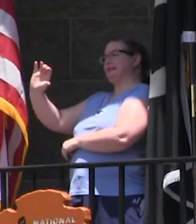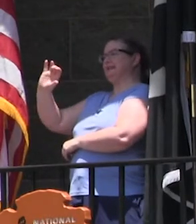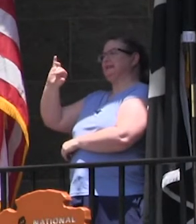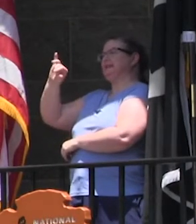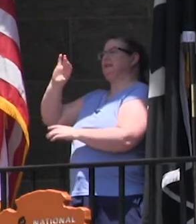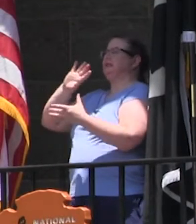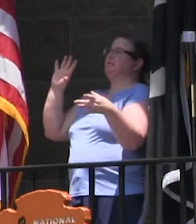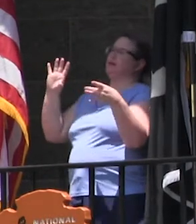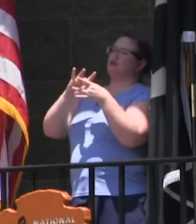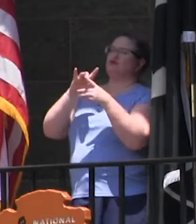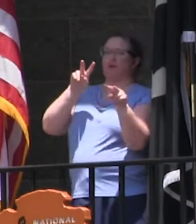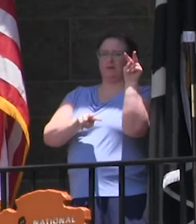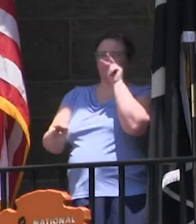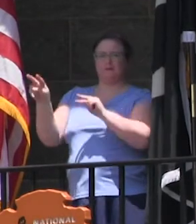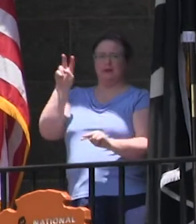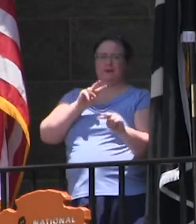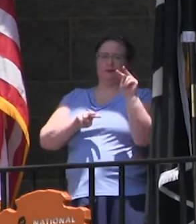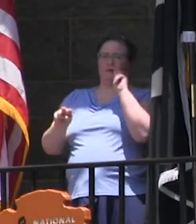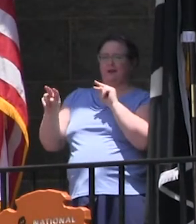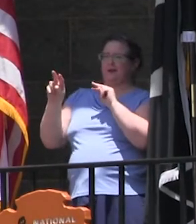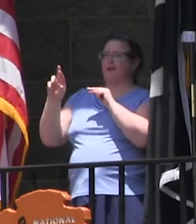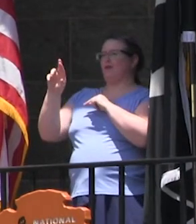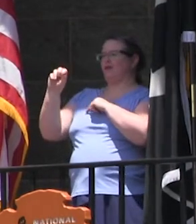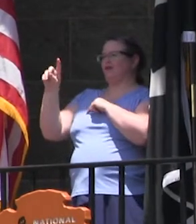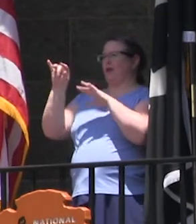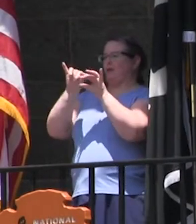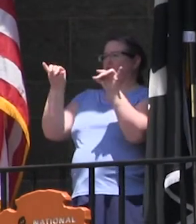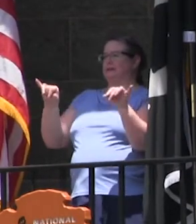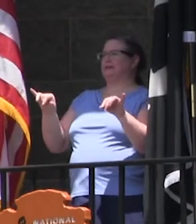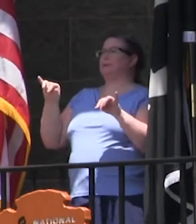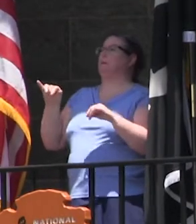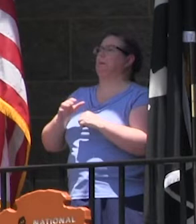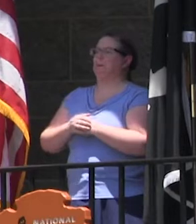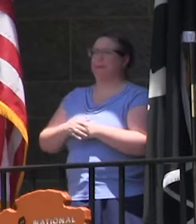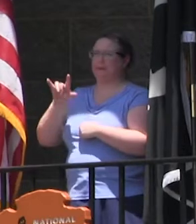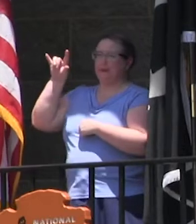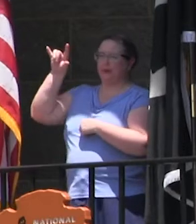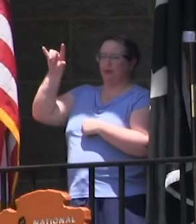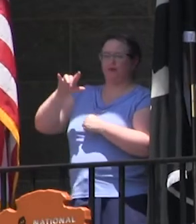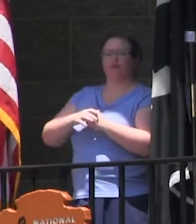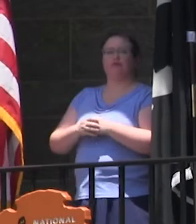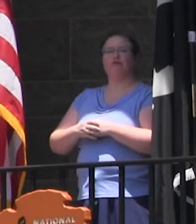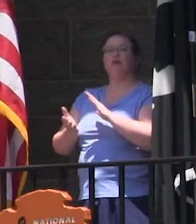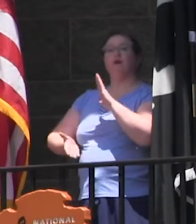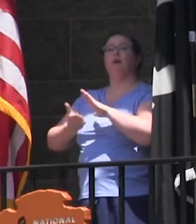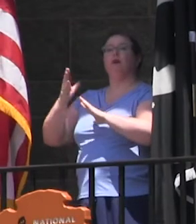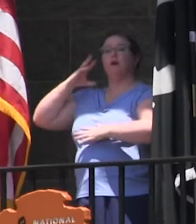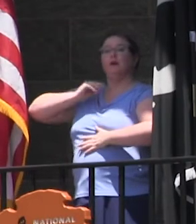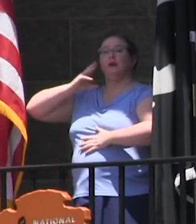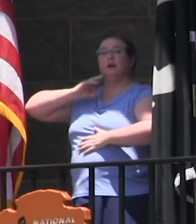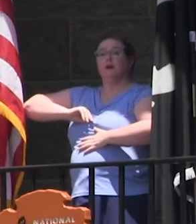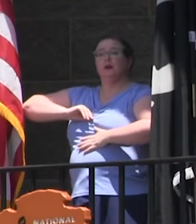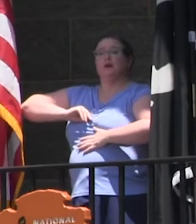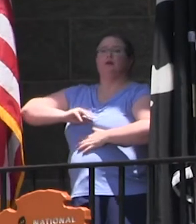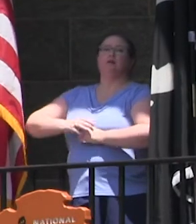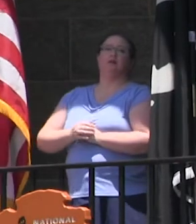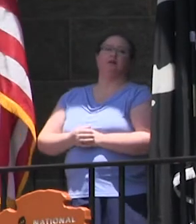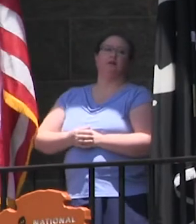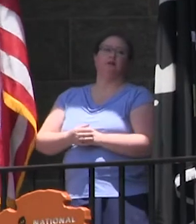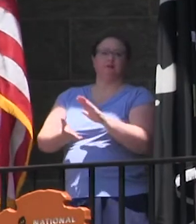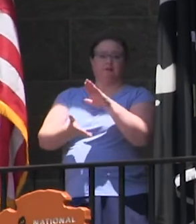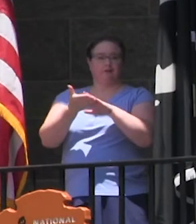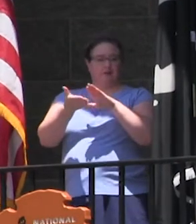Surveillance Target Attack Radar System aircraft. He has operational experience in